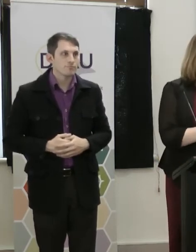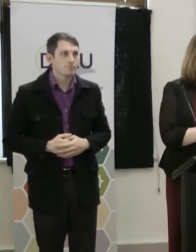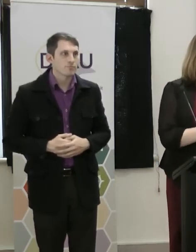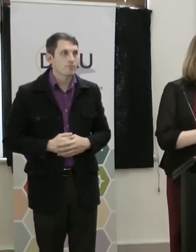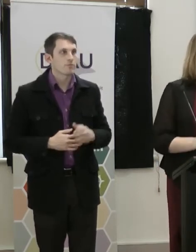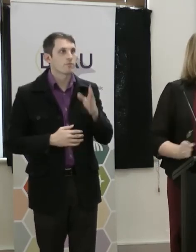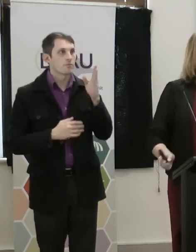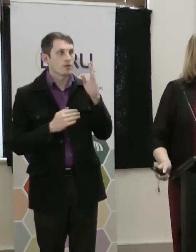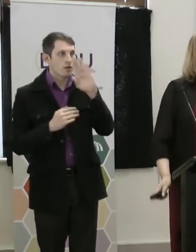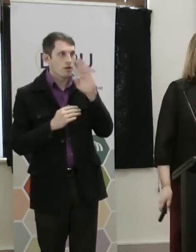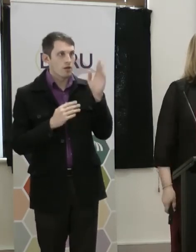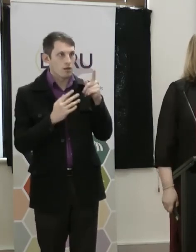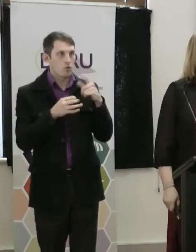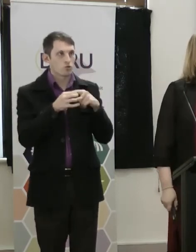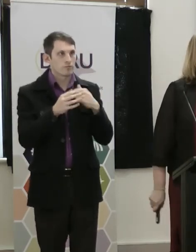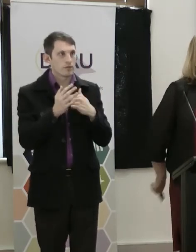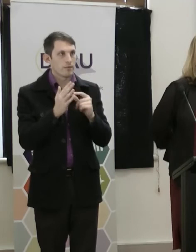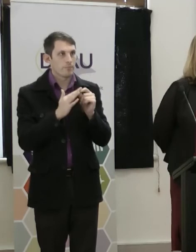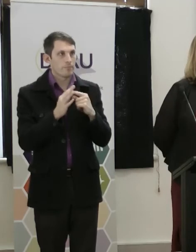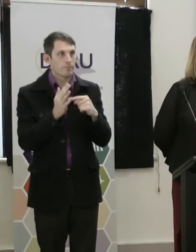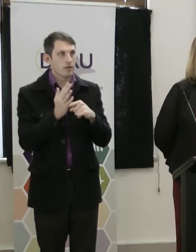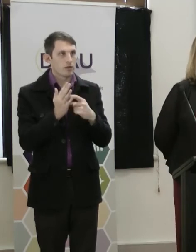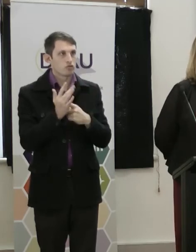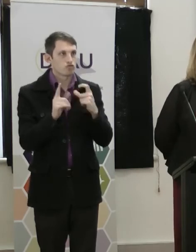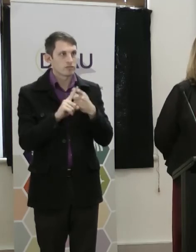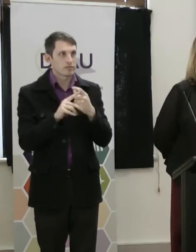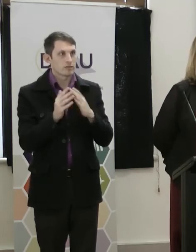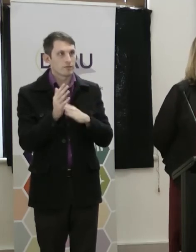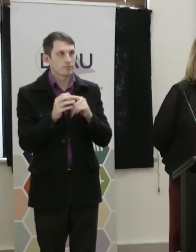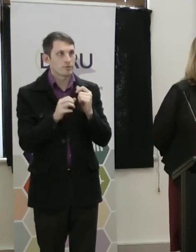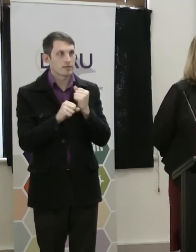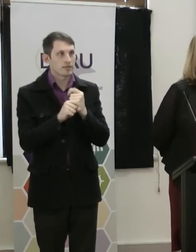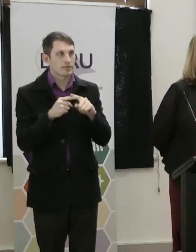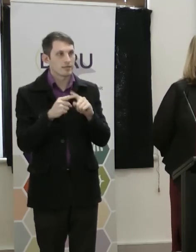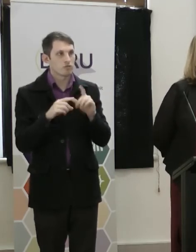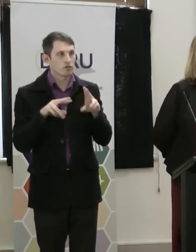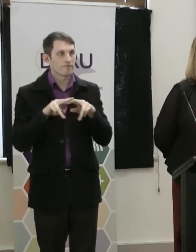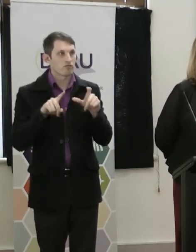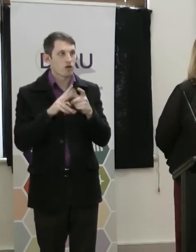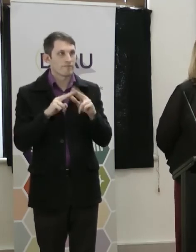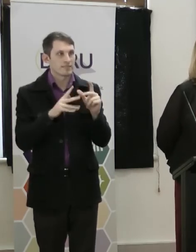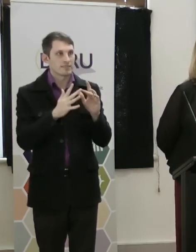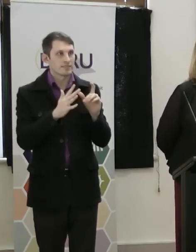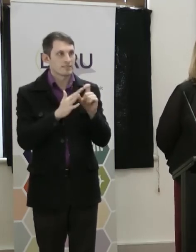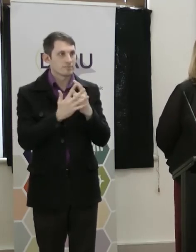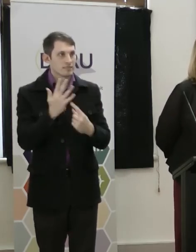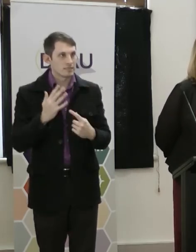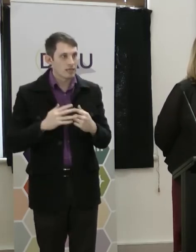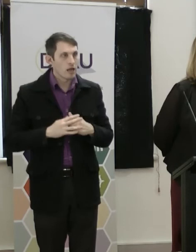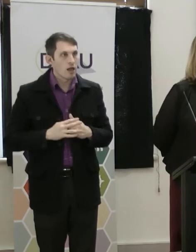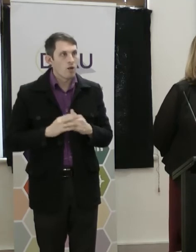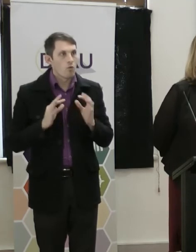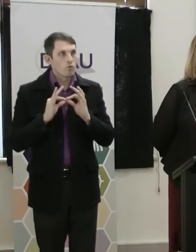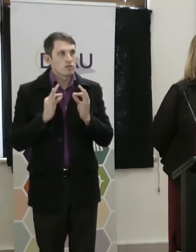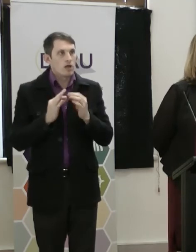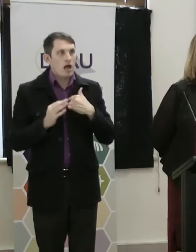Hi, my name's Patrick McGee from the Australian Federation of Disability Organisations. 2 questions. Given that most complaints will actually